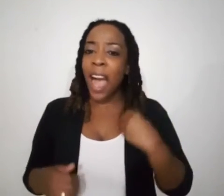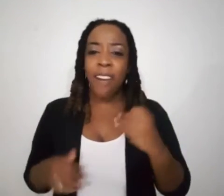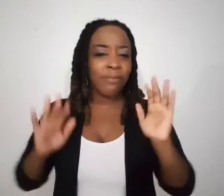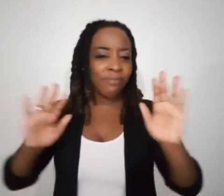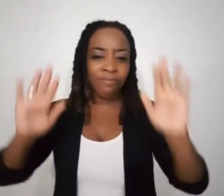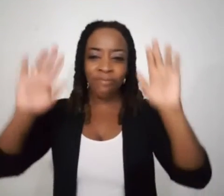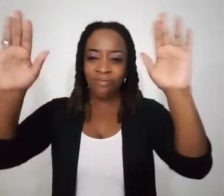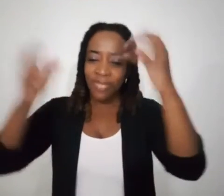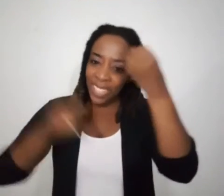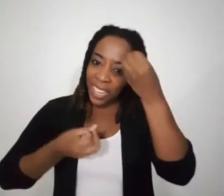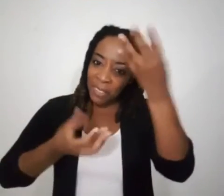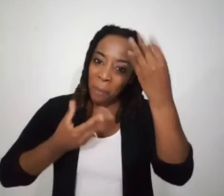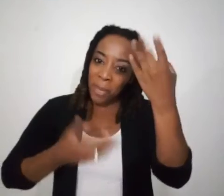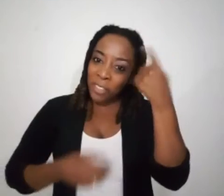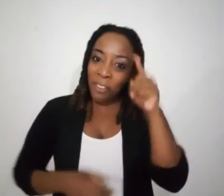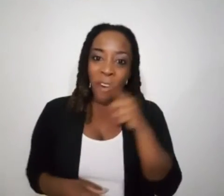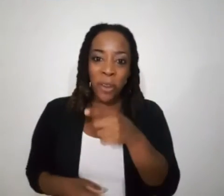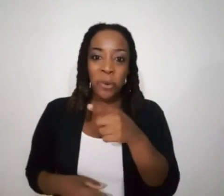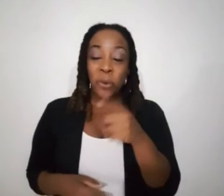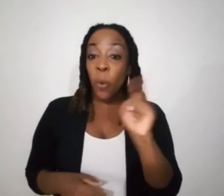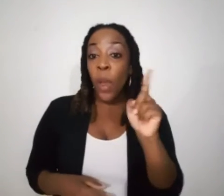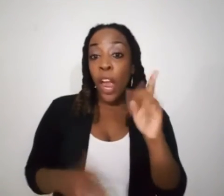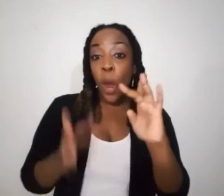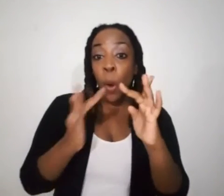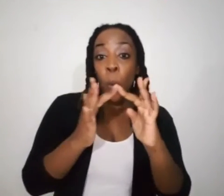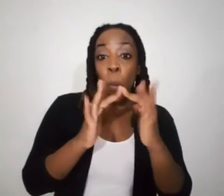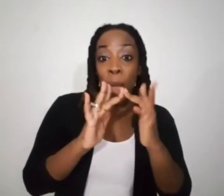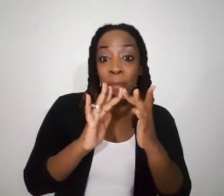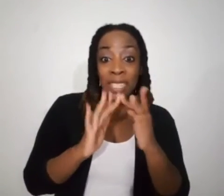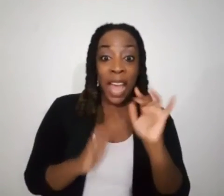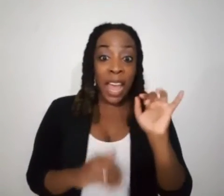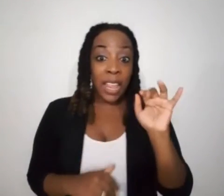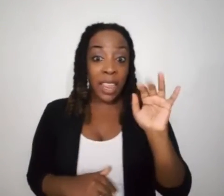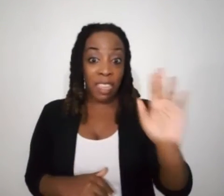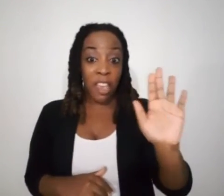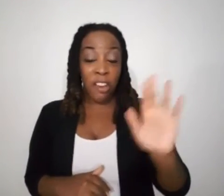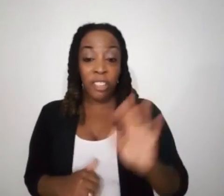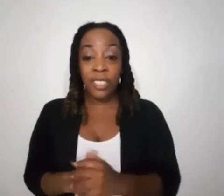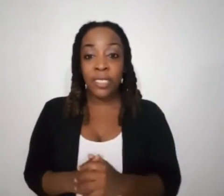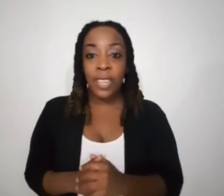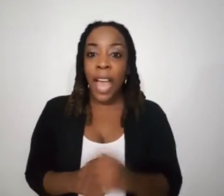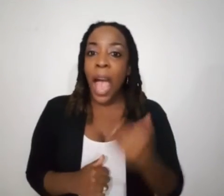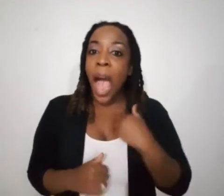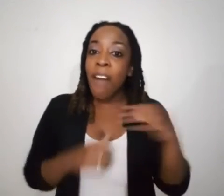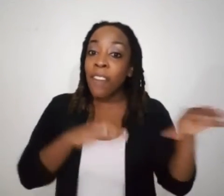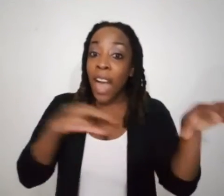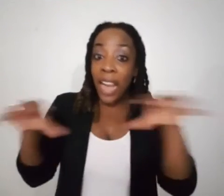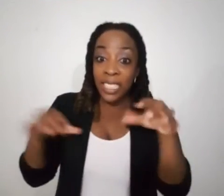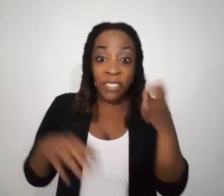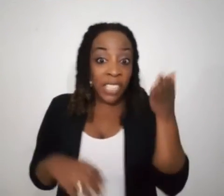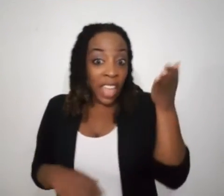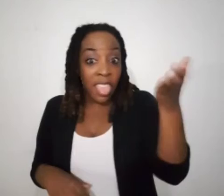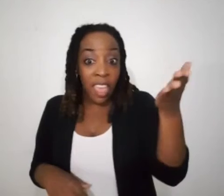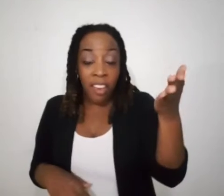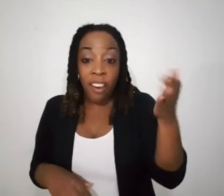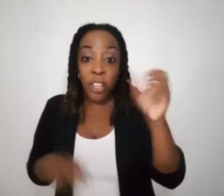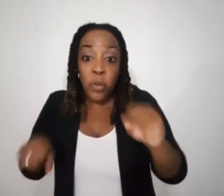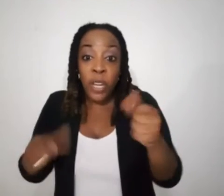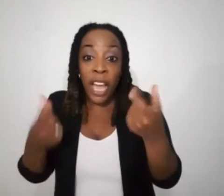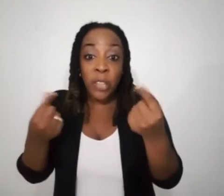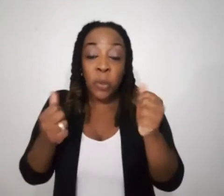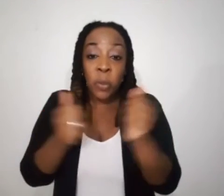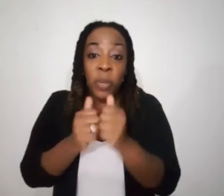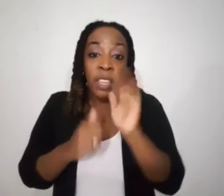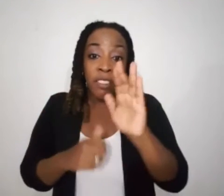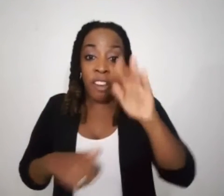on their website. They have some activities too that you can do with your child. And the website address is